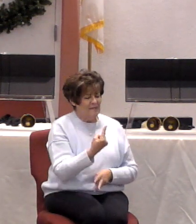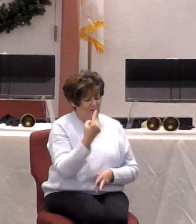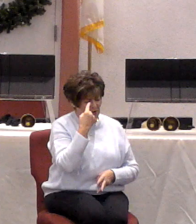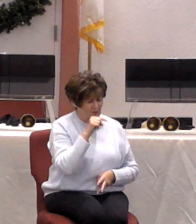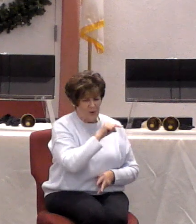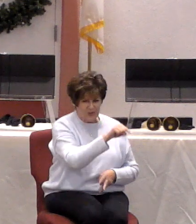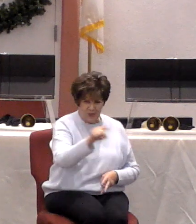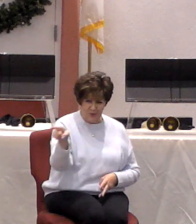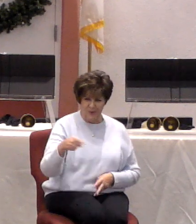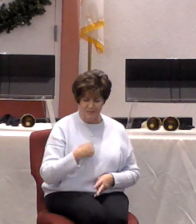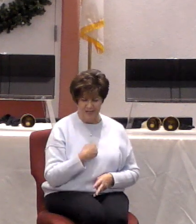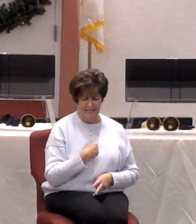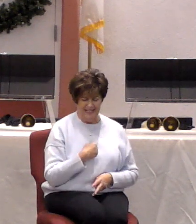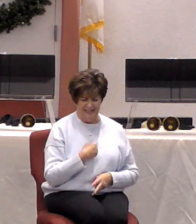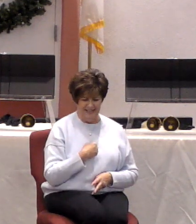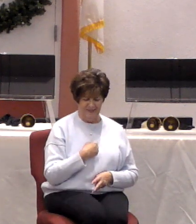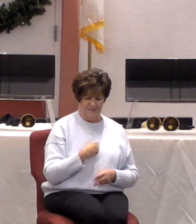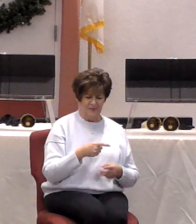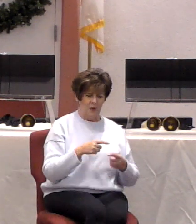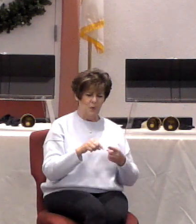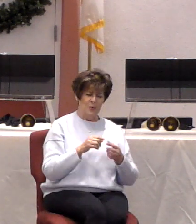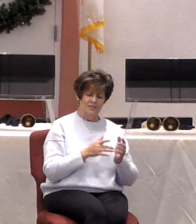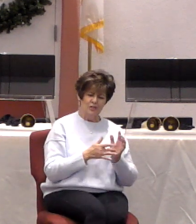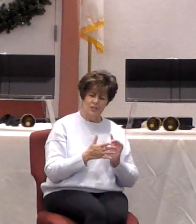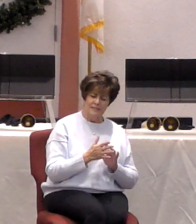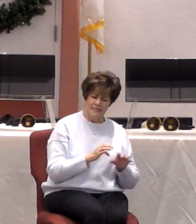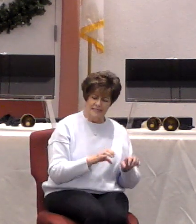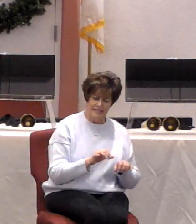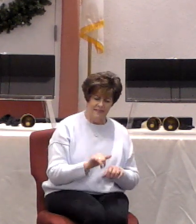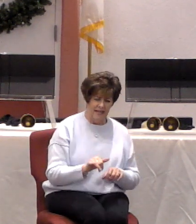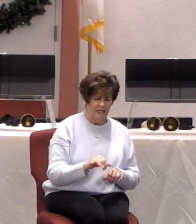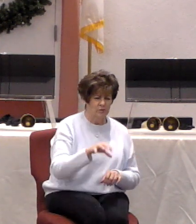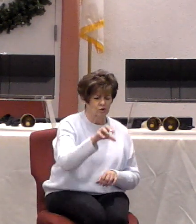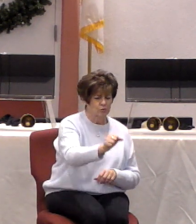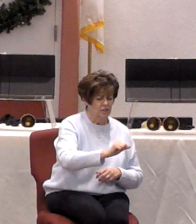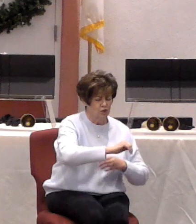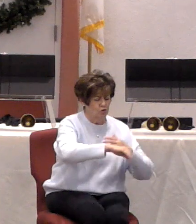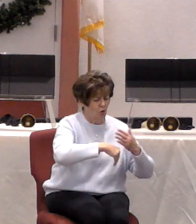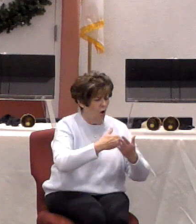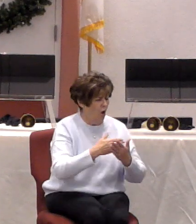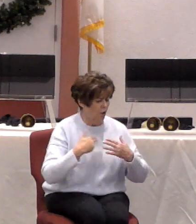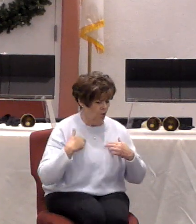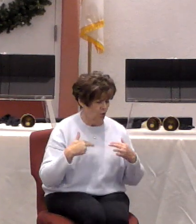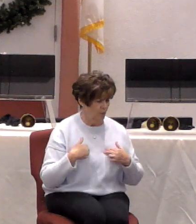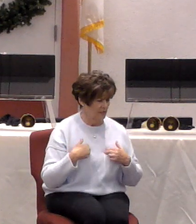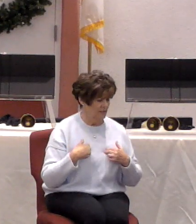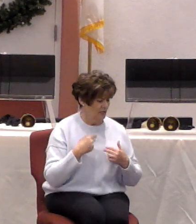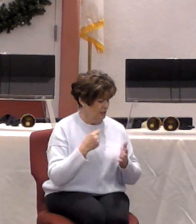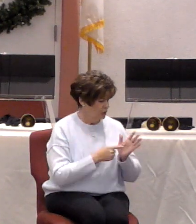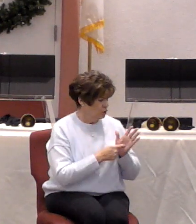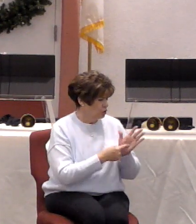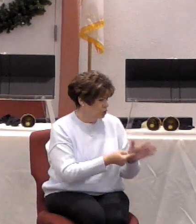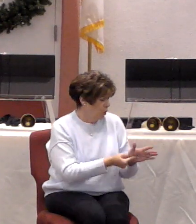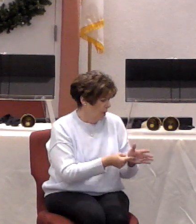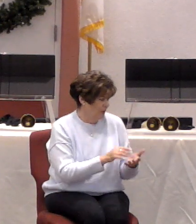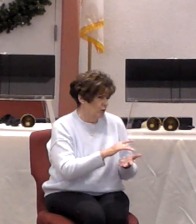so doing, he was reaching out to all of humanity in order to show them the glory of God. And